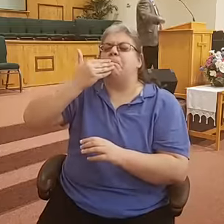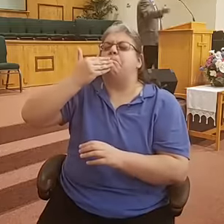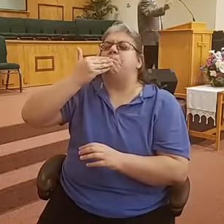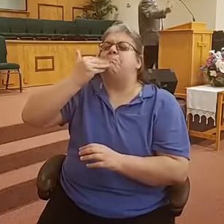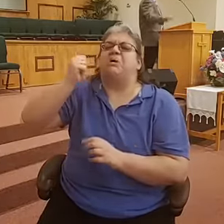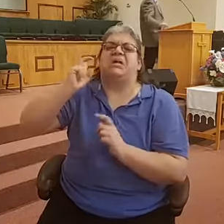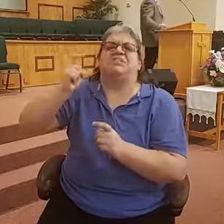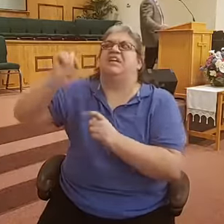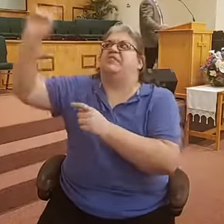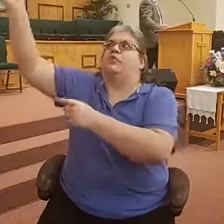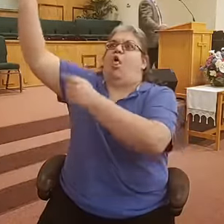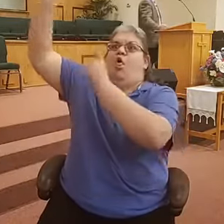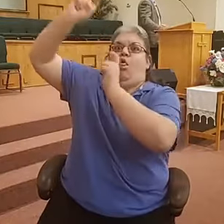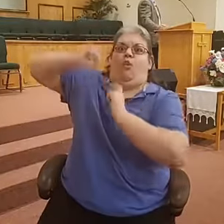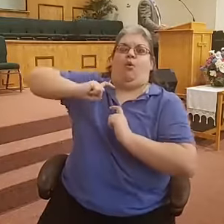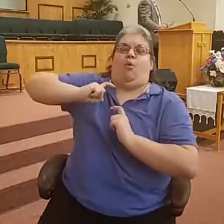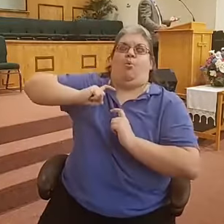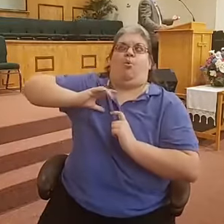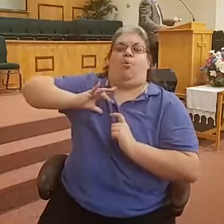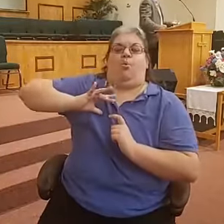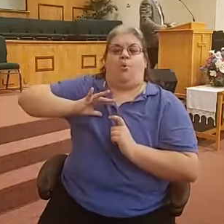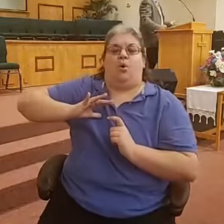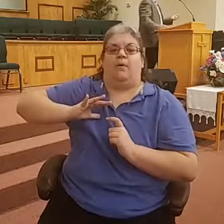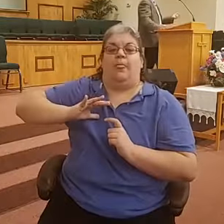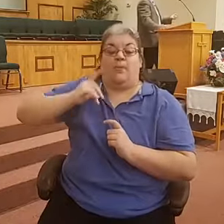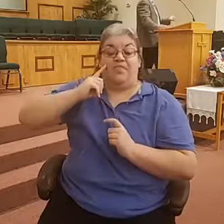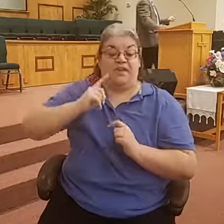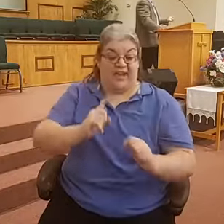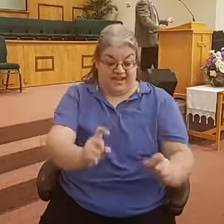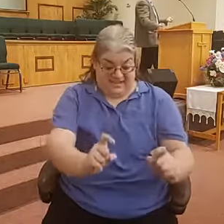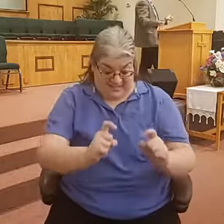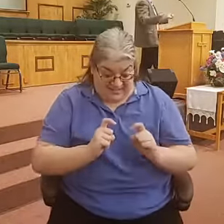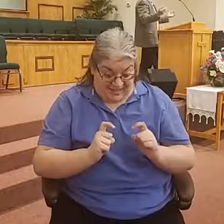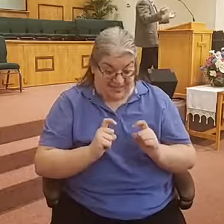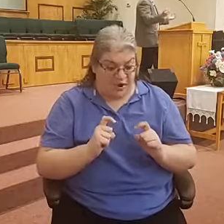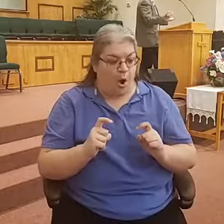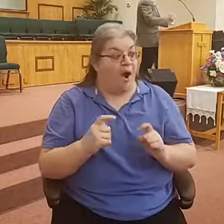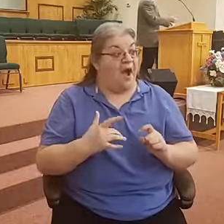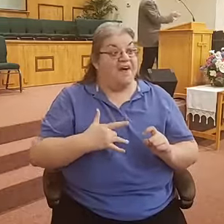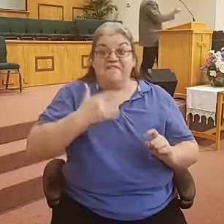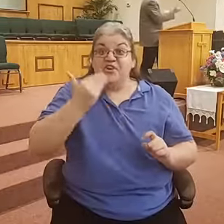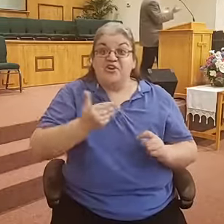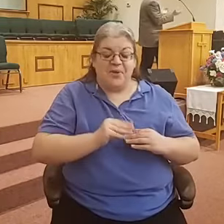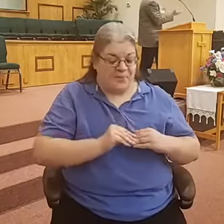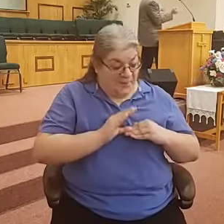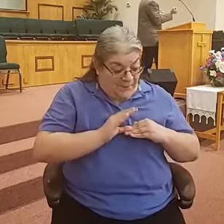When we think of gifts, we think of anything that makes us feel good, profits us